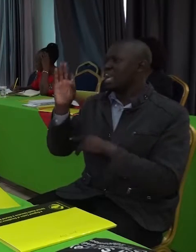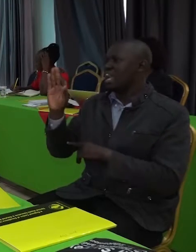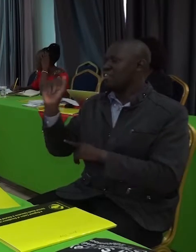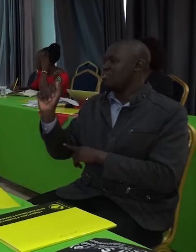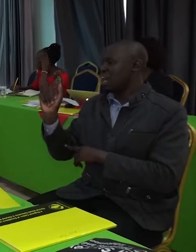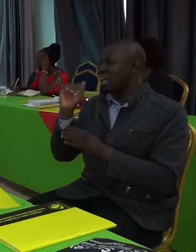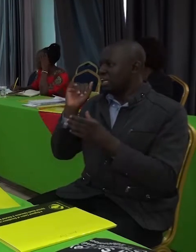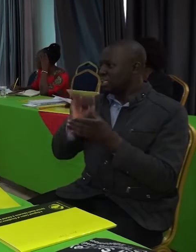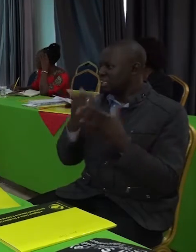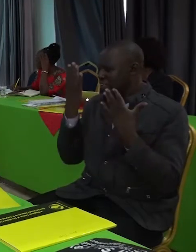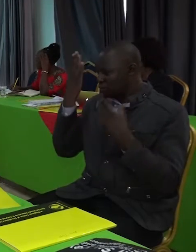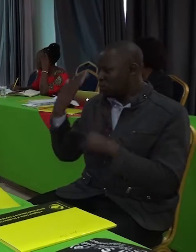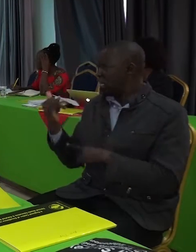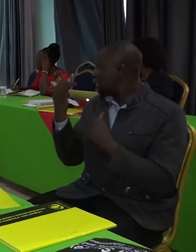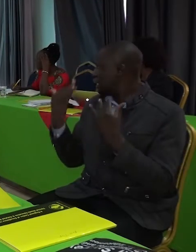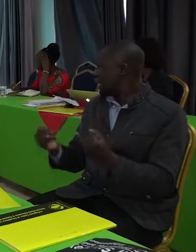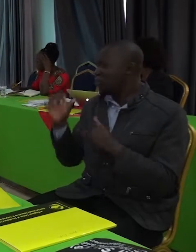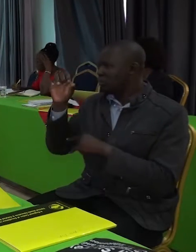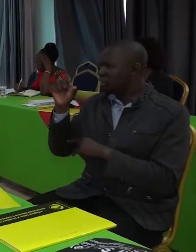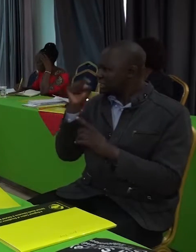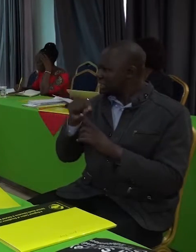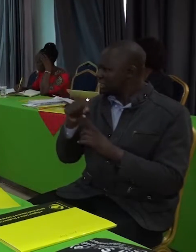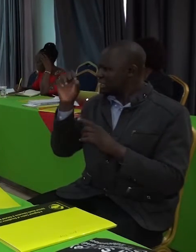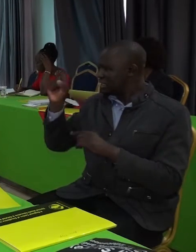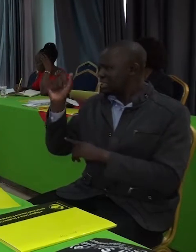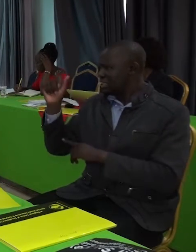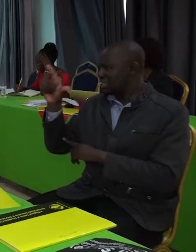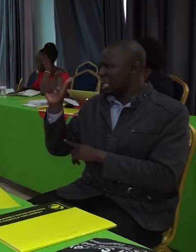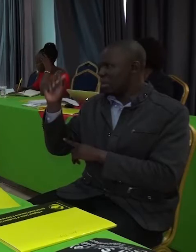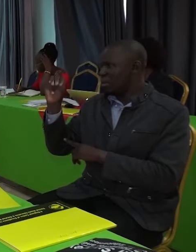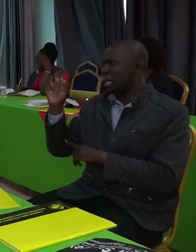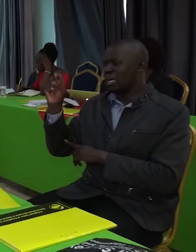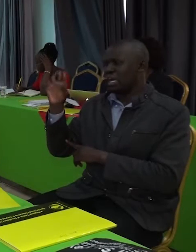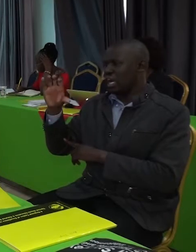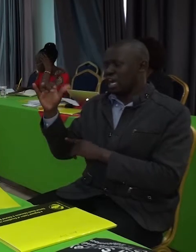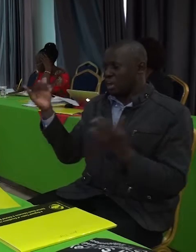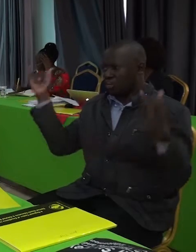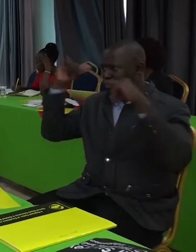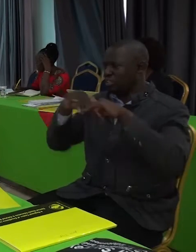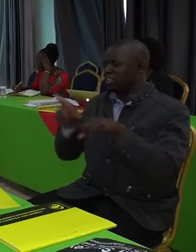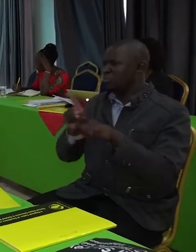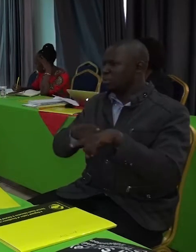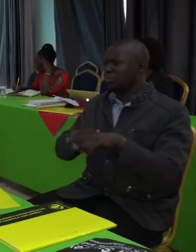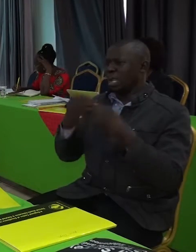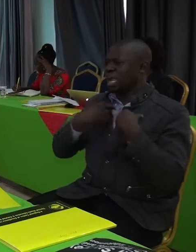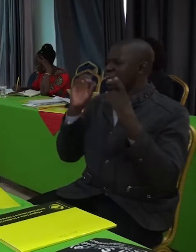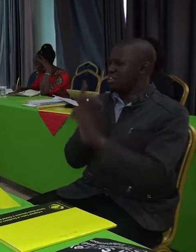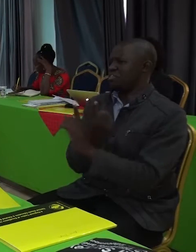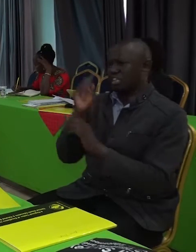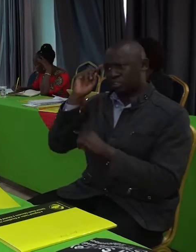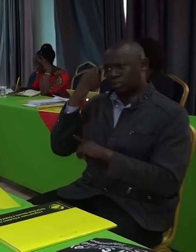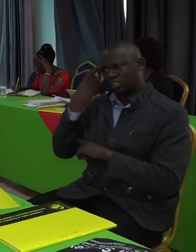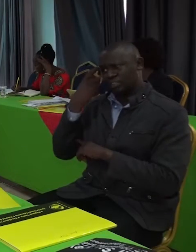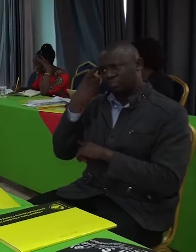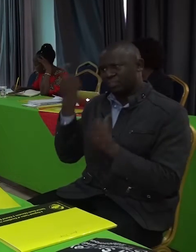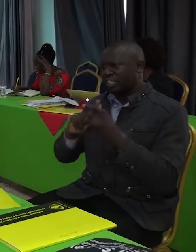statement very clear. The Salamanca Conference was further evidence of the history of separate thinking. But now they were